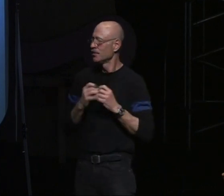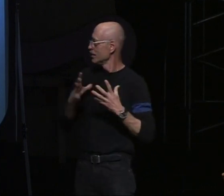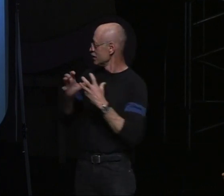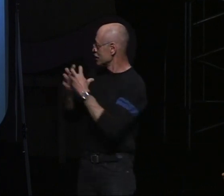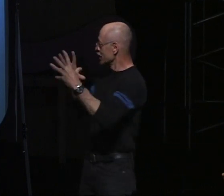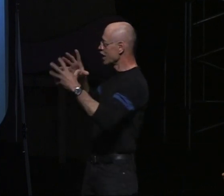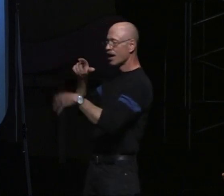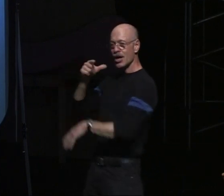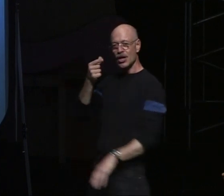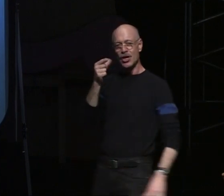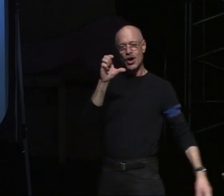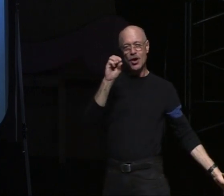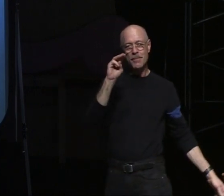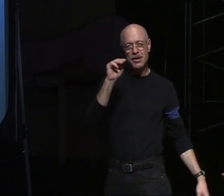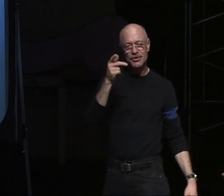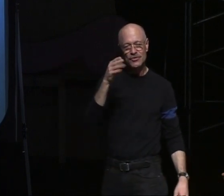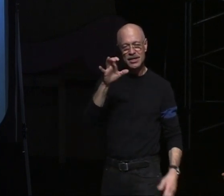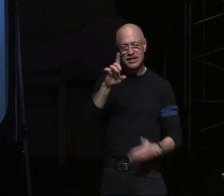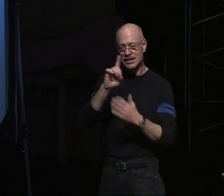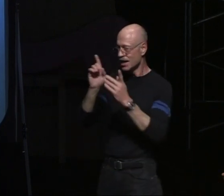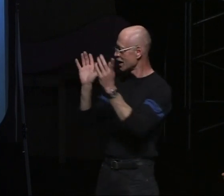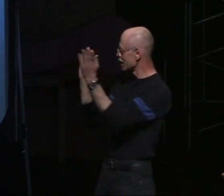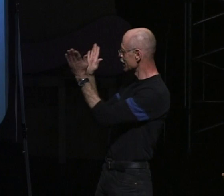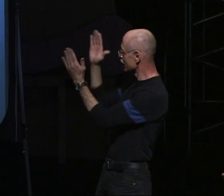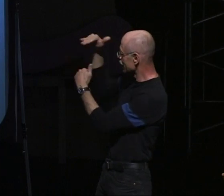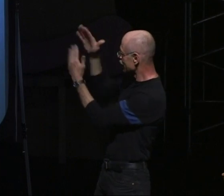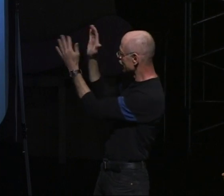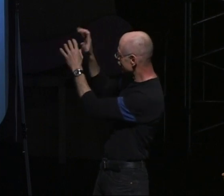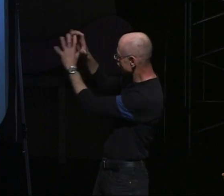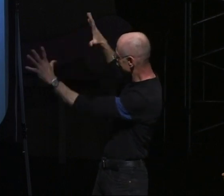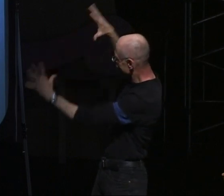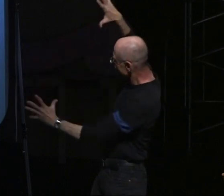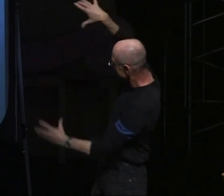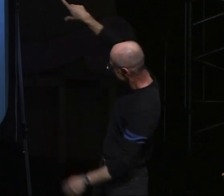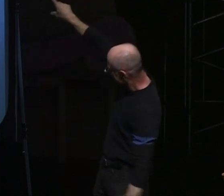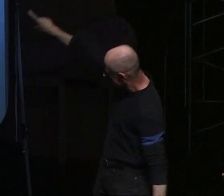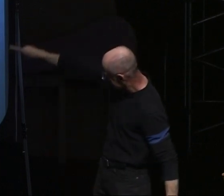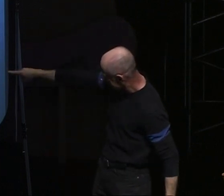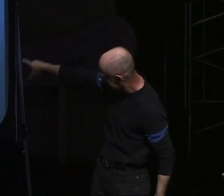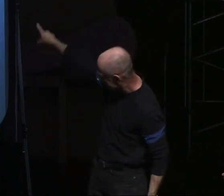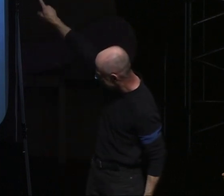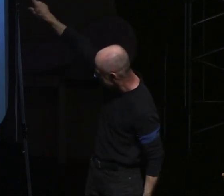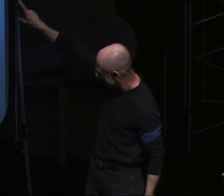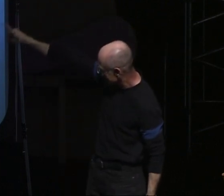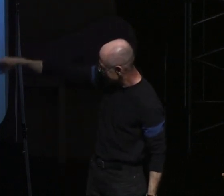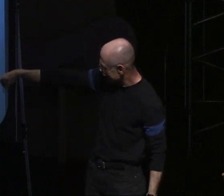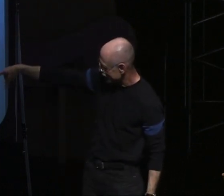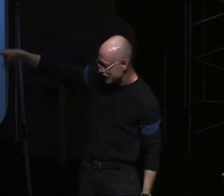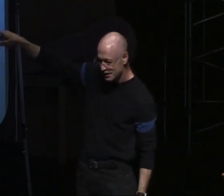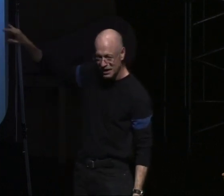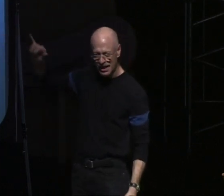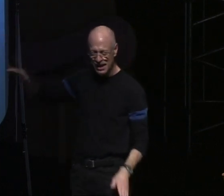good about yourself, being free and expanding. It's more geometric in its design.